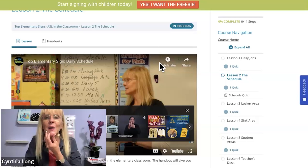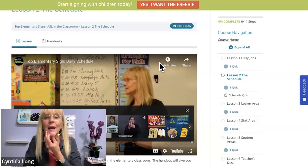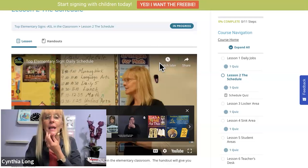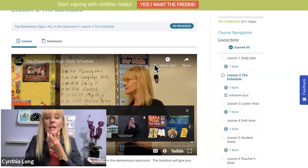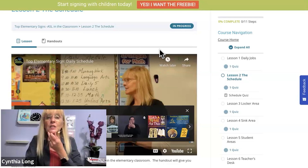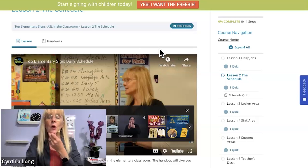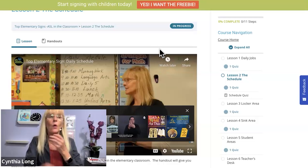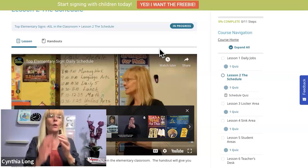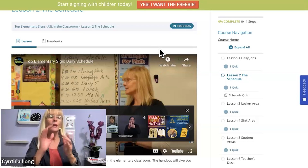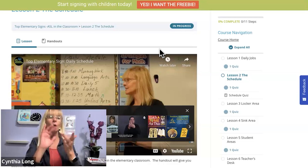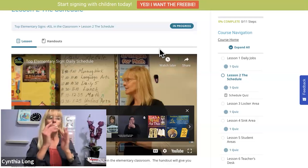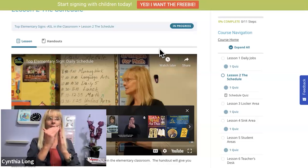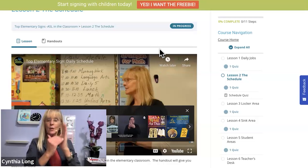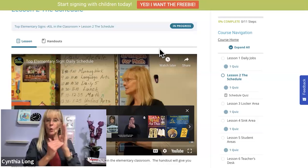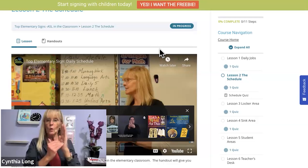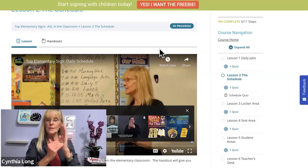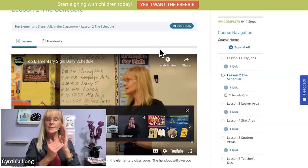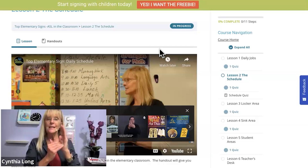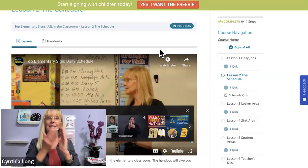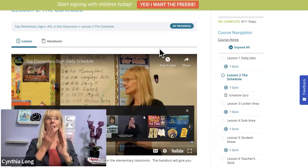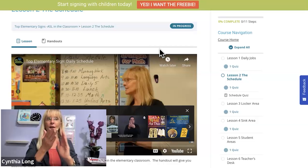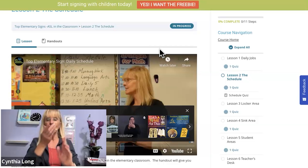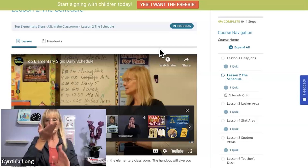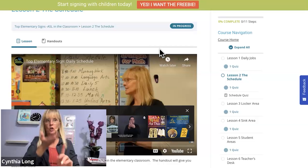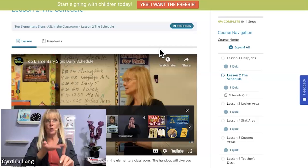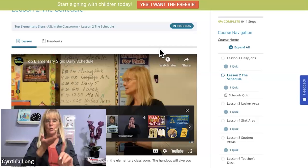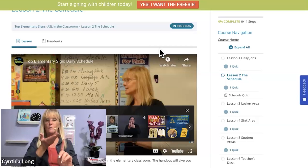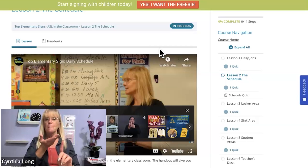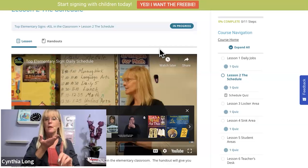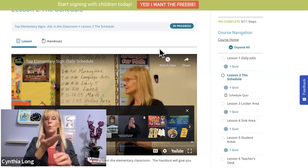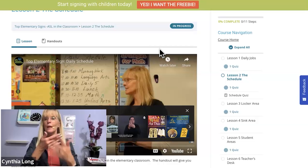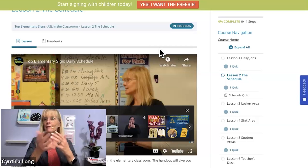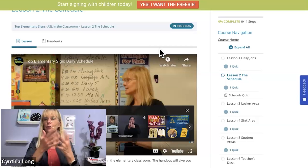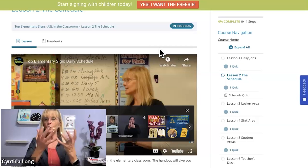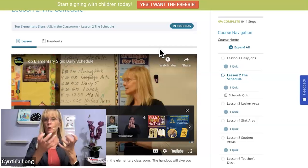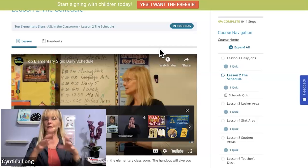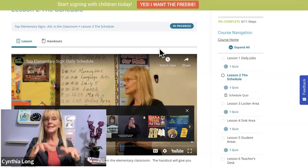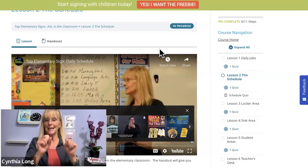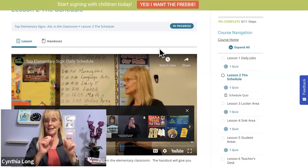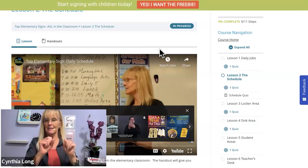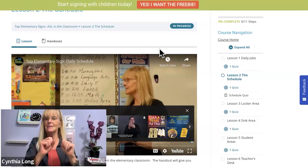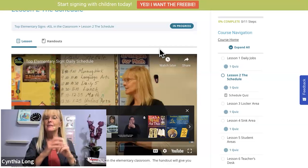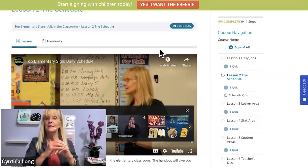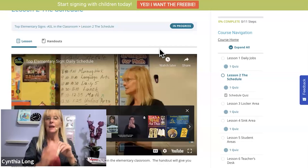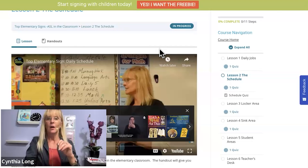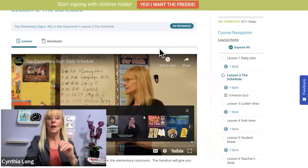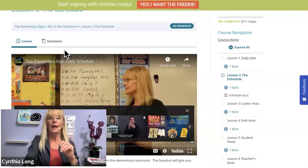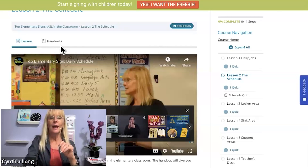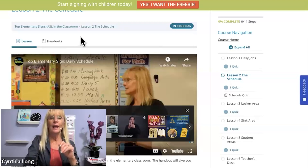Okay, so the online course is there for you whenever you want to take it. Okay,